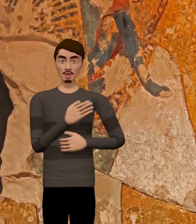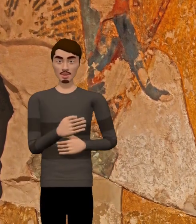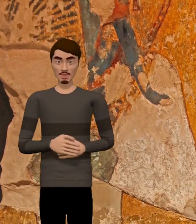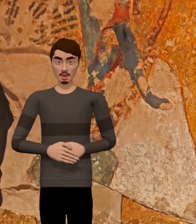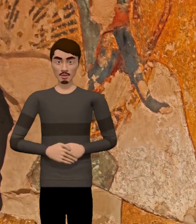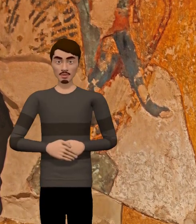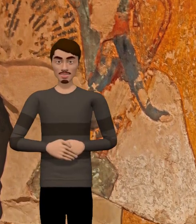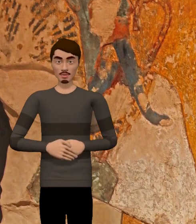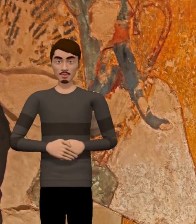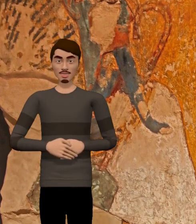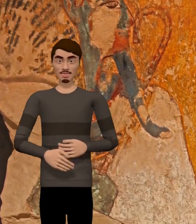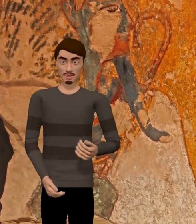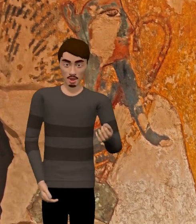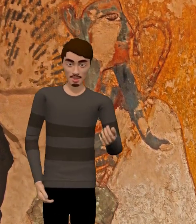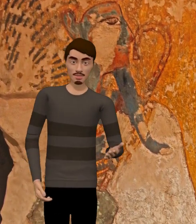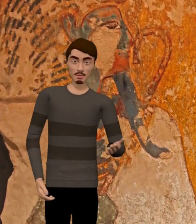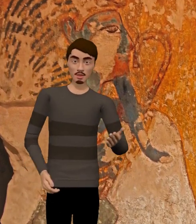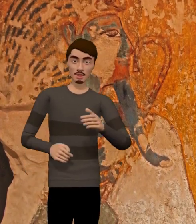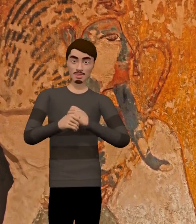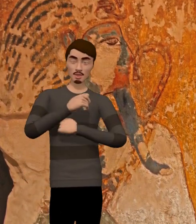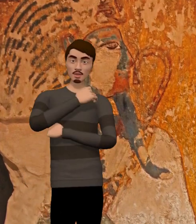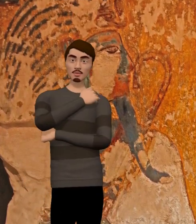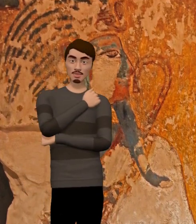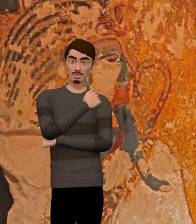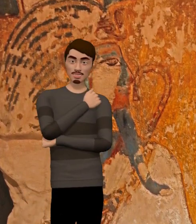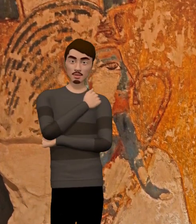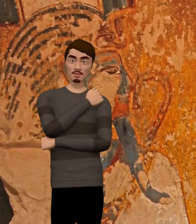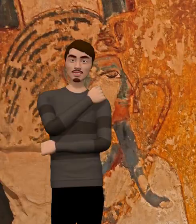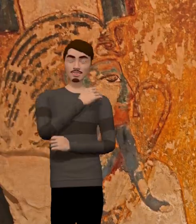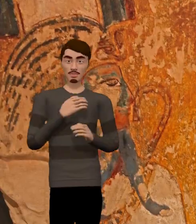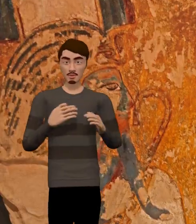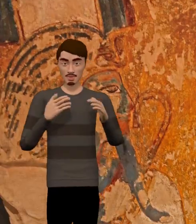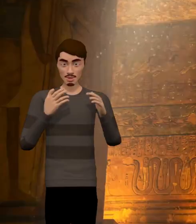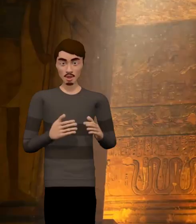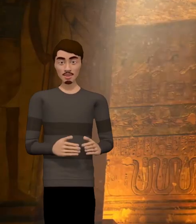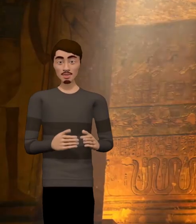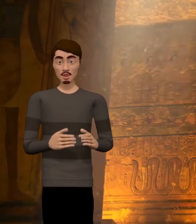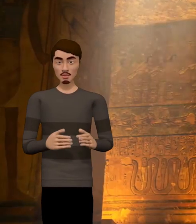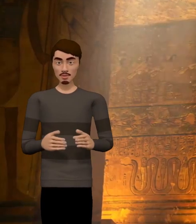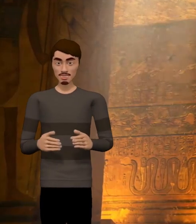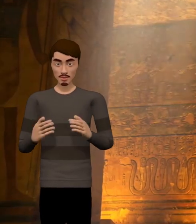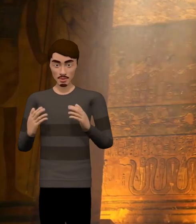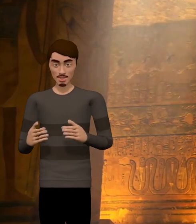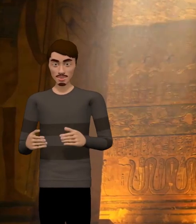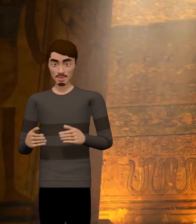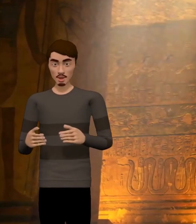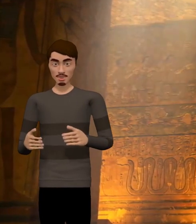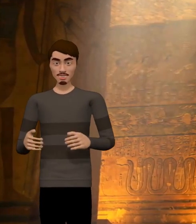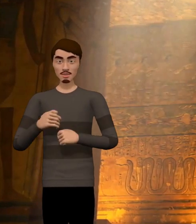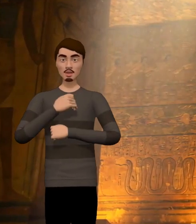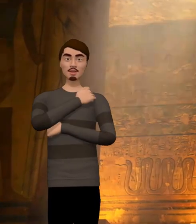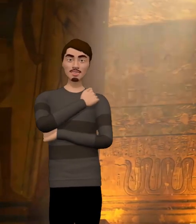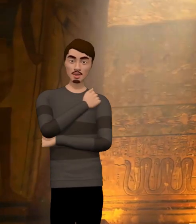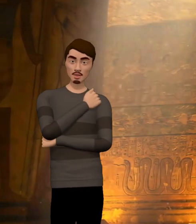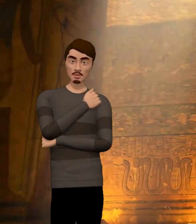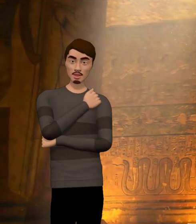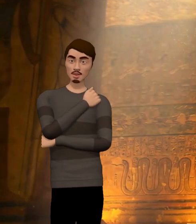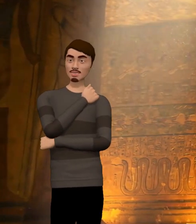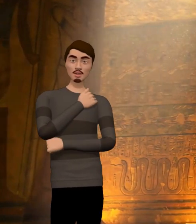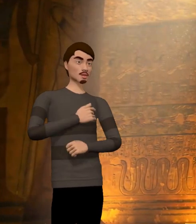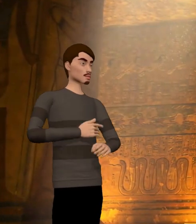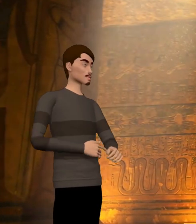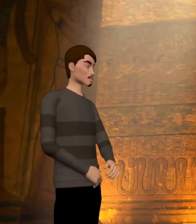same time, to the deep religious sense that animated them. The Egyptians were in fact convinced that not only the